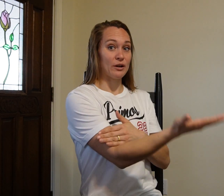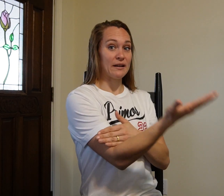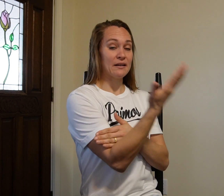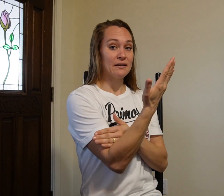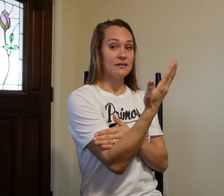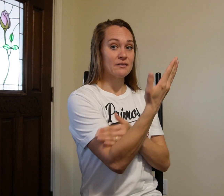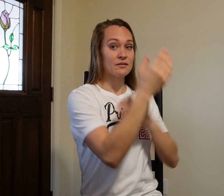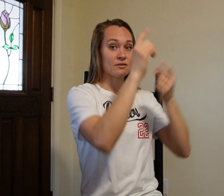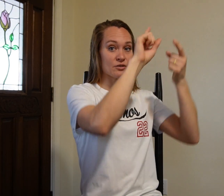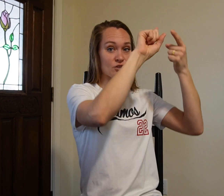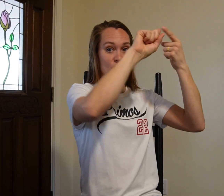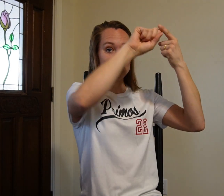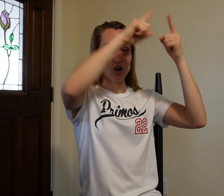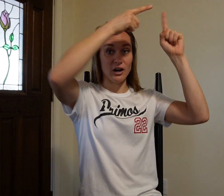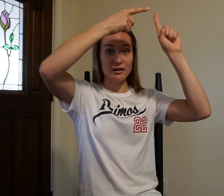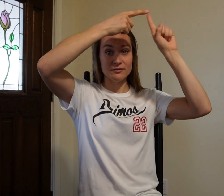morning star